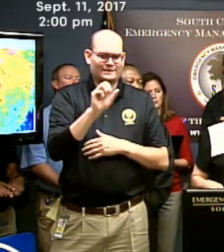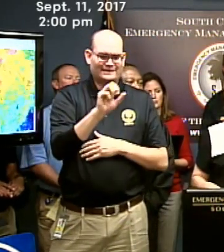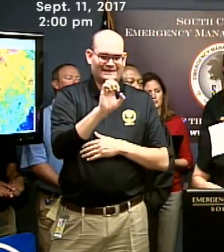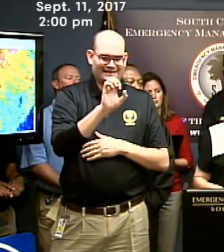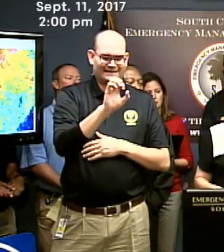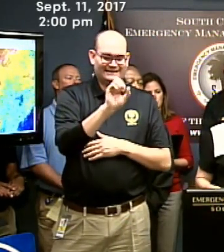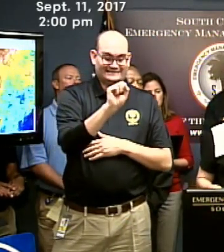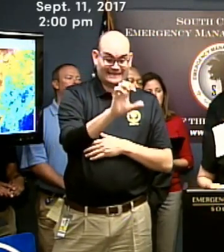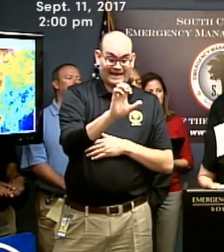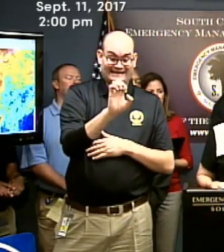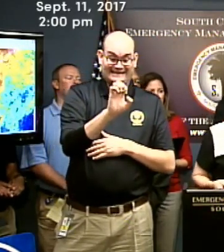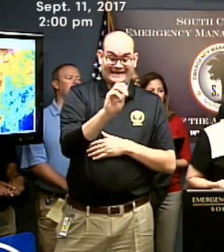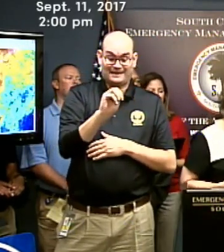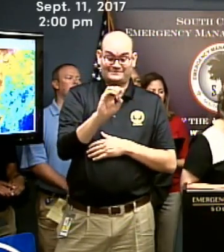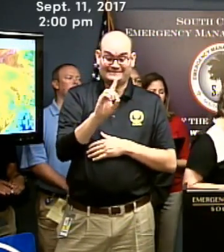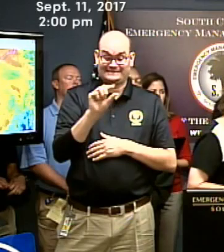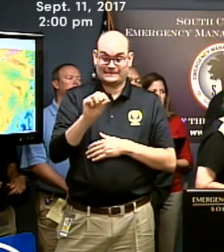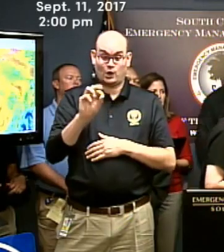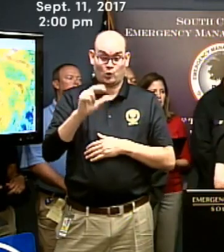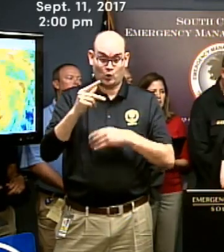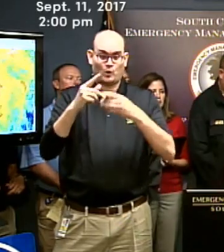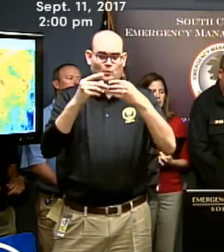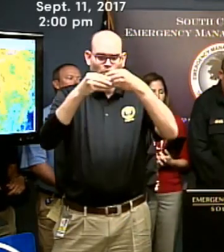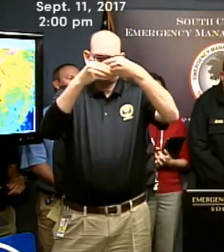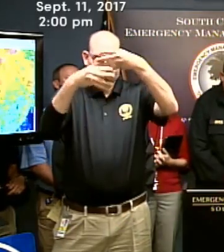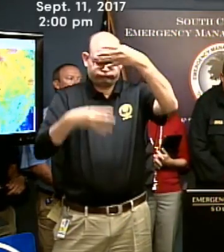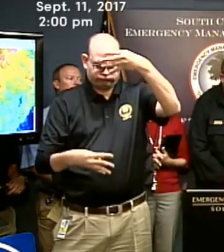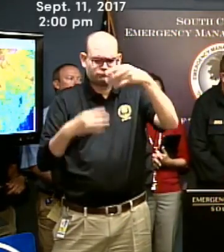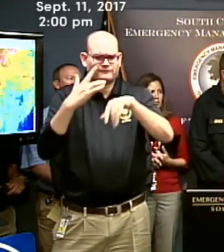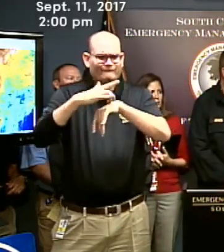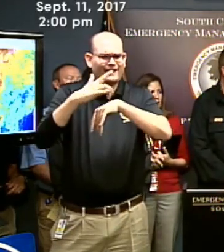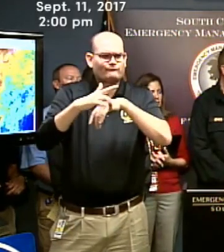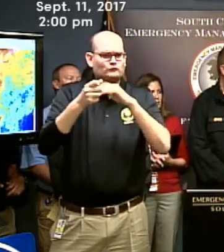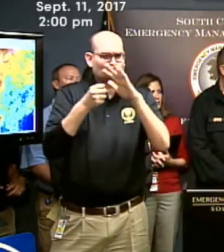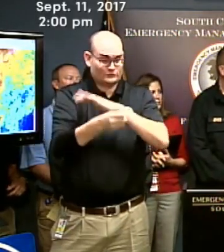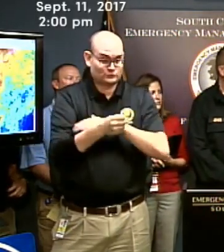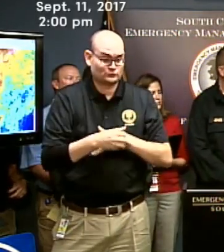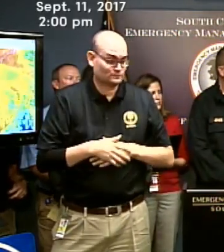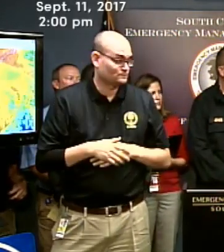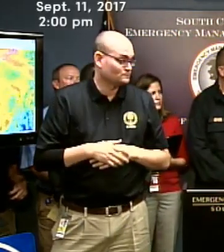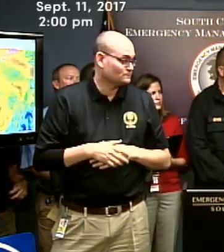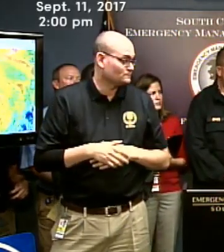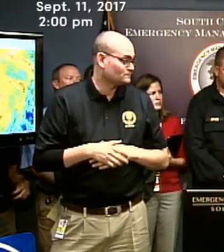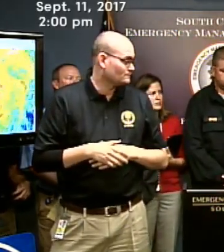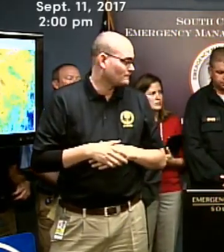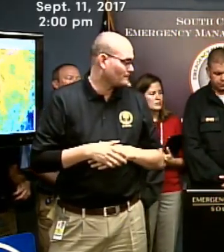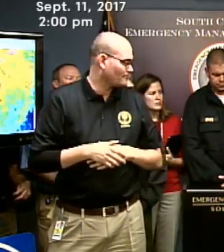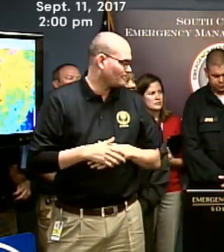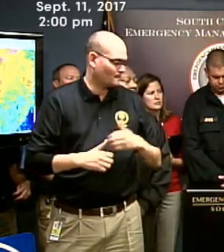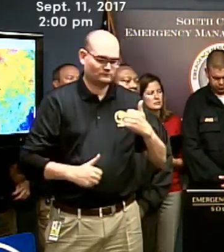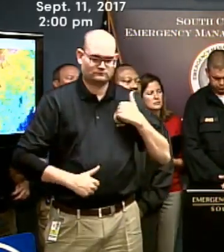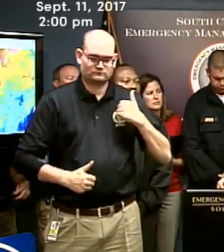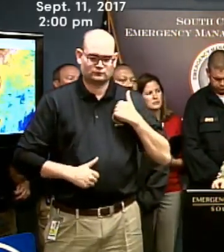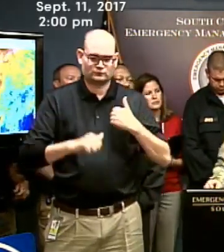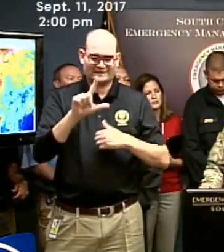Division website. Thank you. Okay, thank you very much. Sir, Do you mind if I? please.